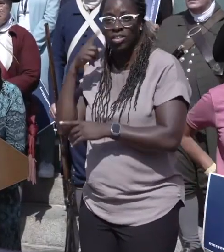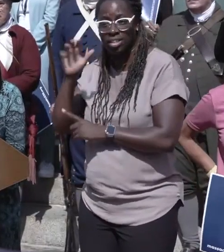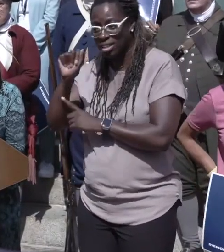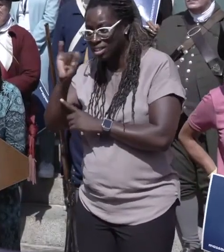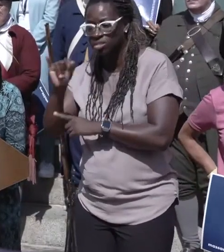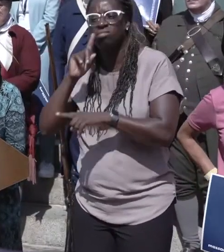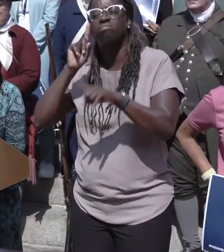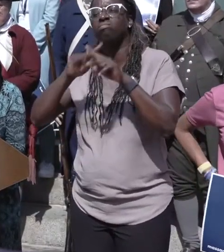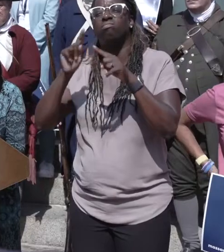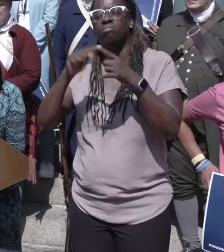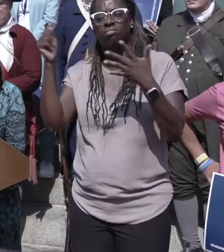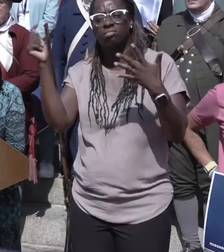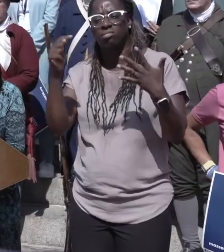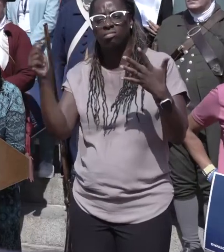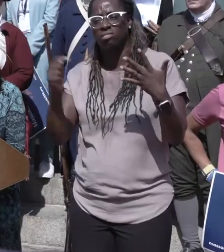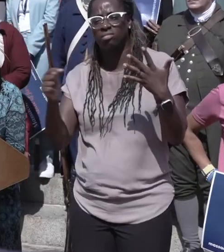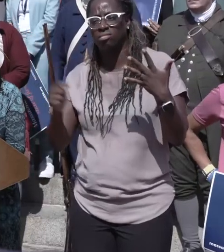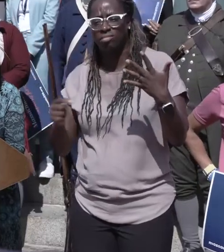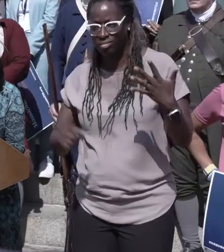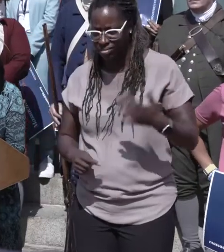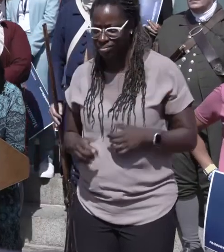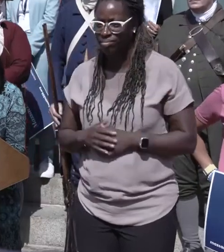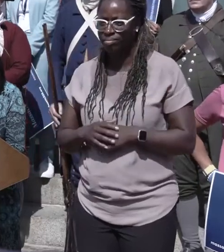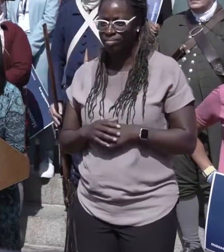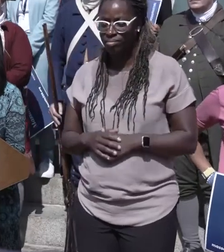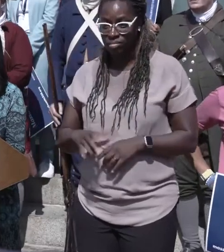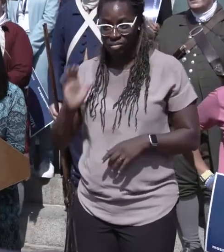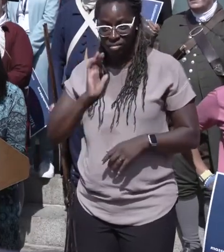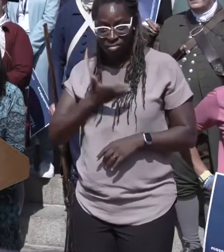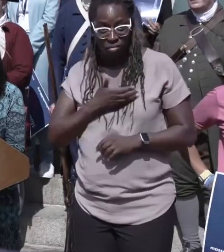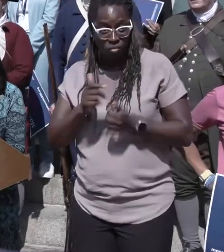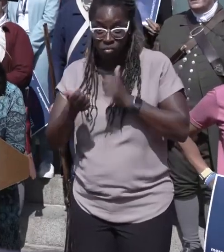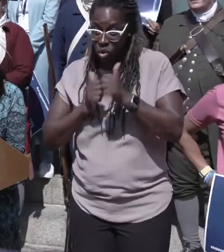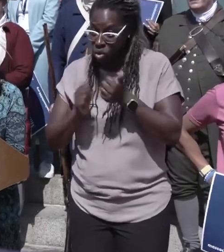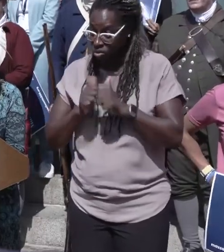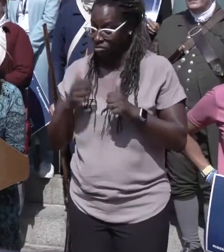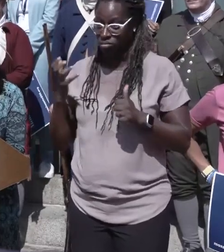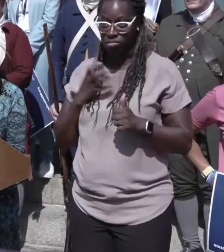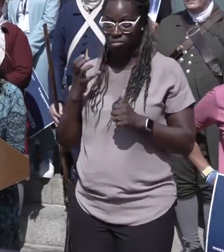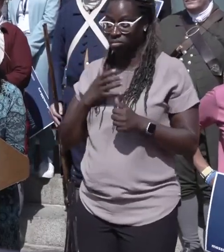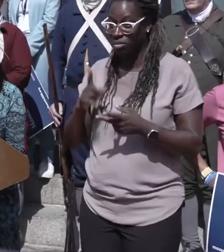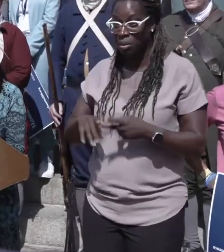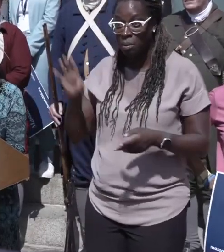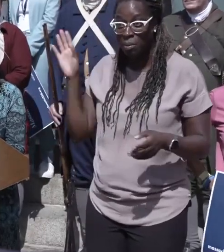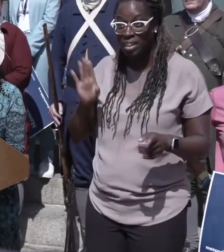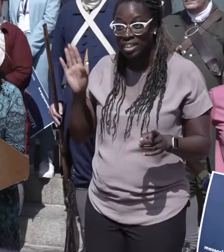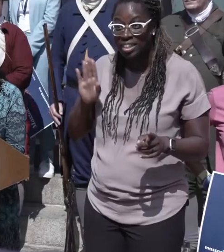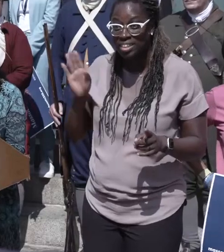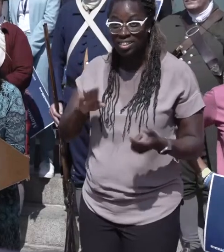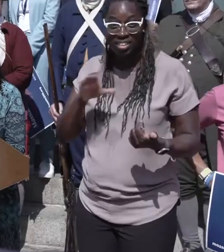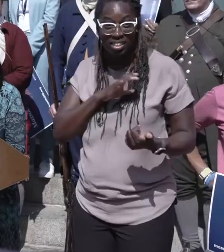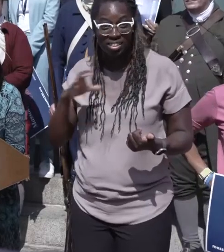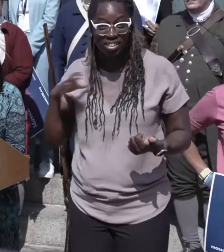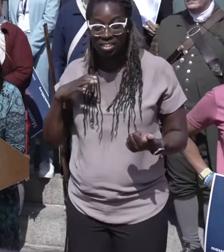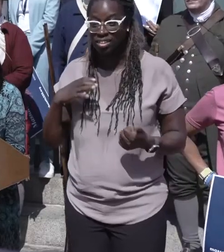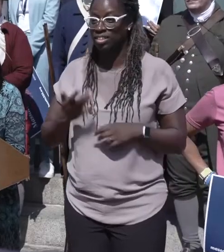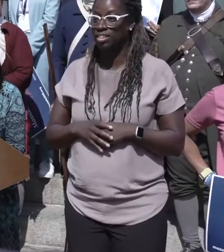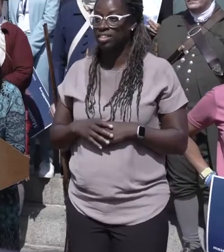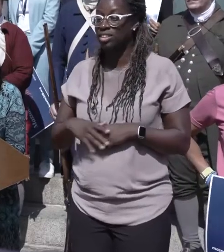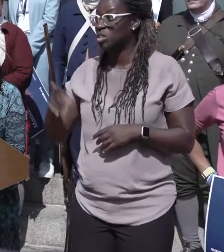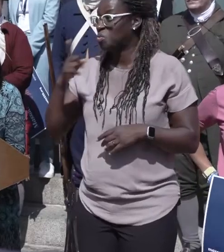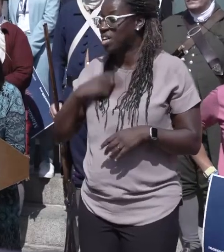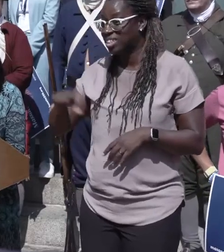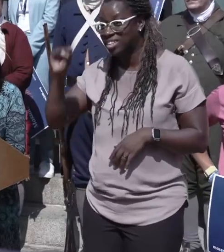to corner threes from our NBA champions, the Boston Celtics, our city is still the center of the action, where making